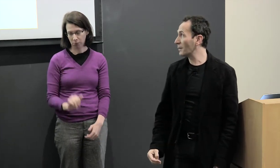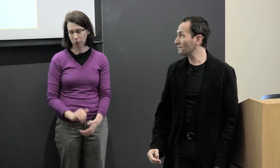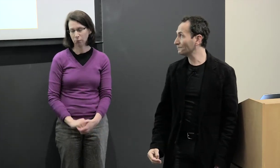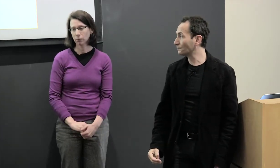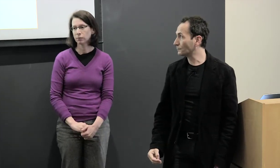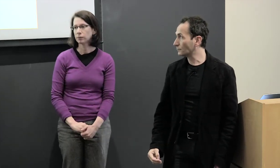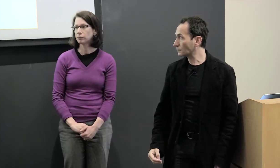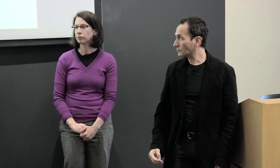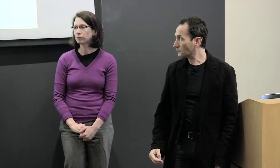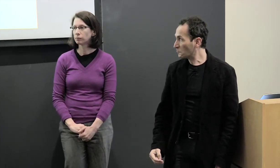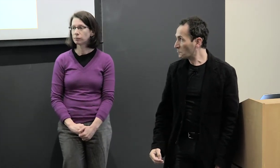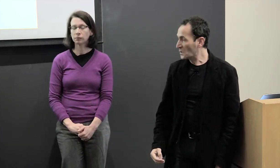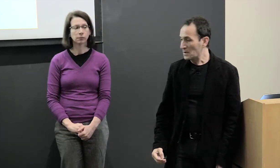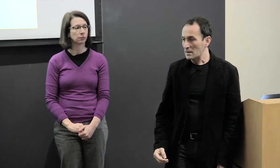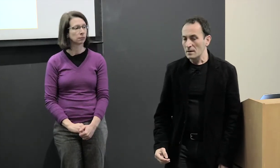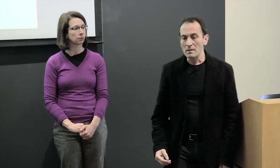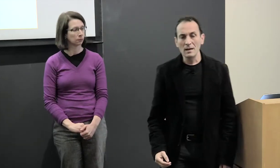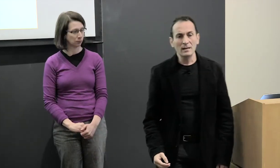for Obama.